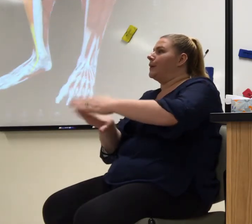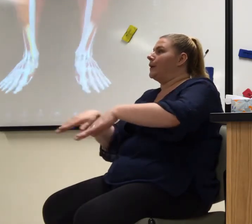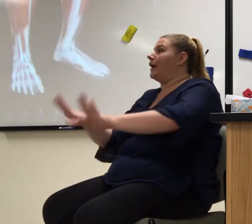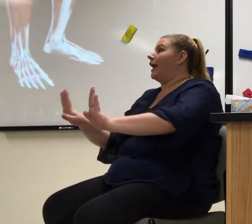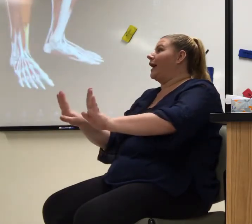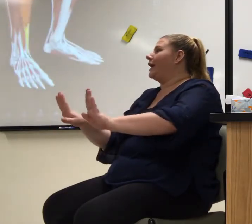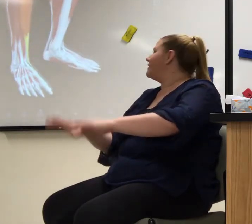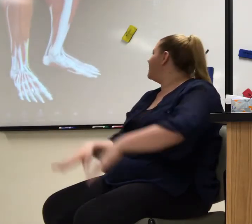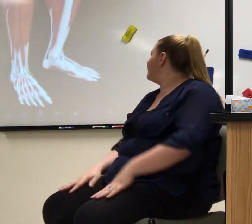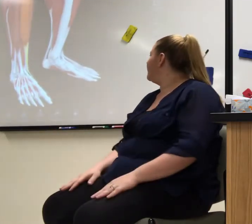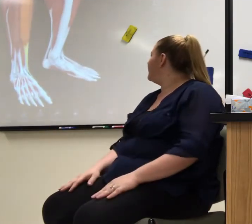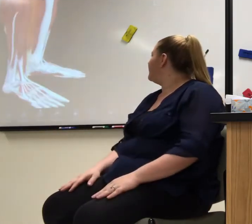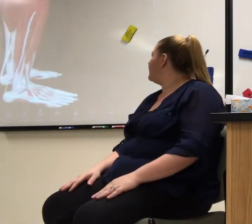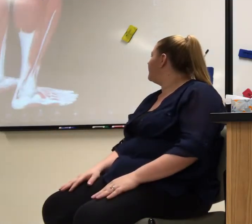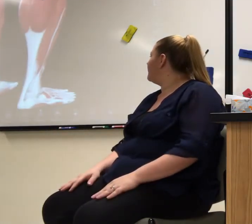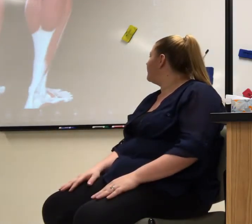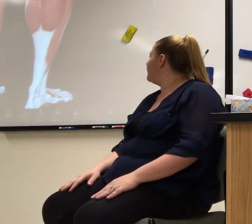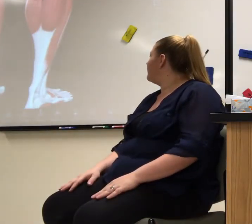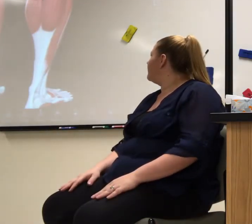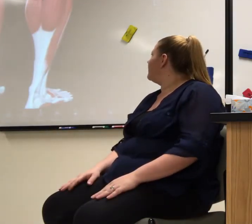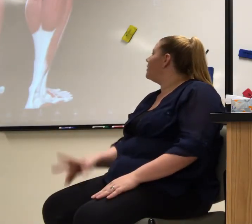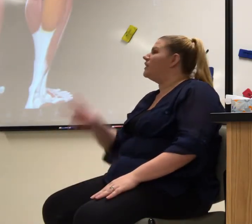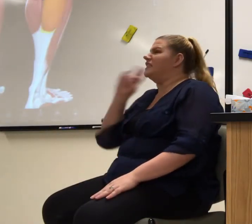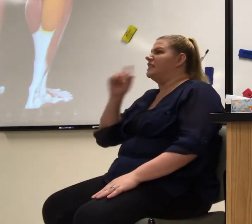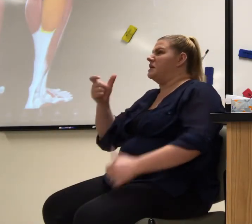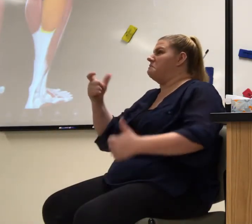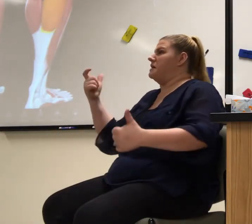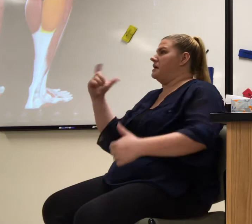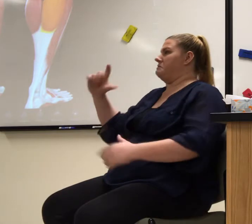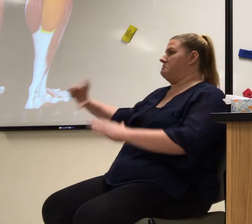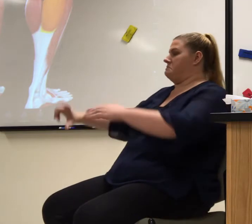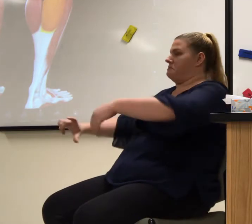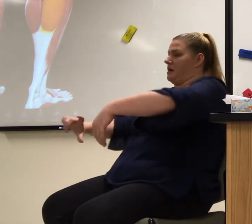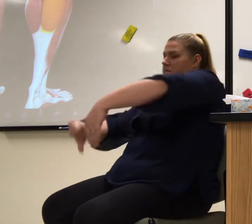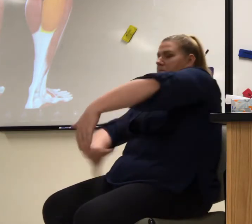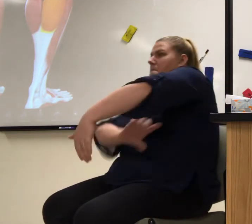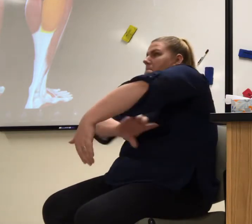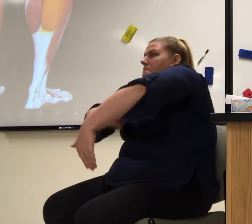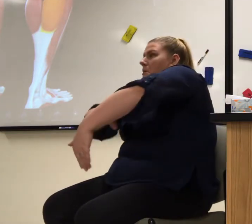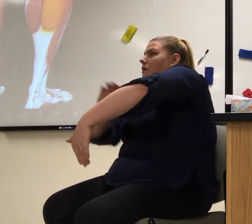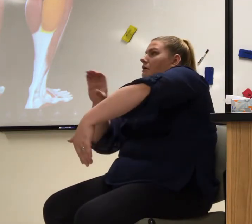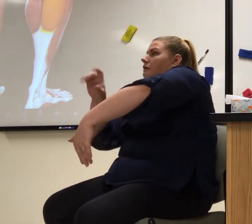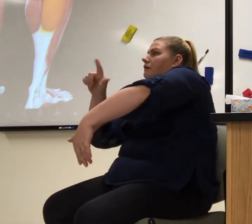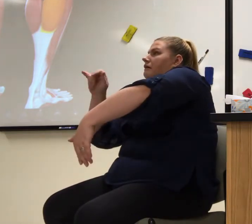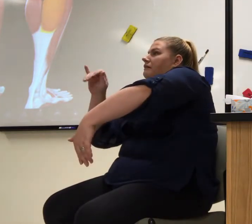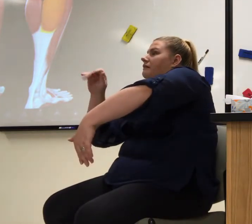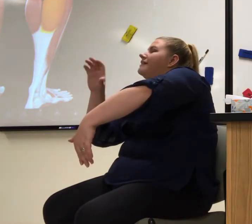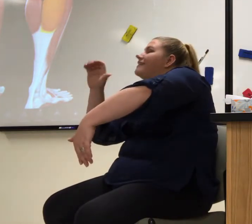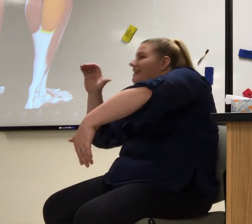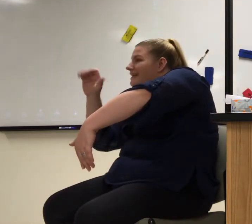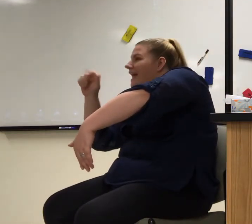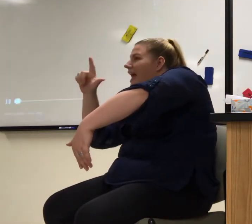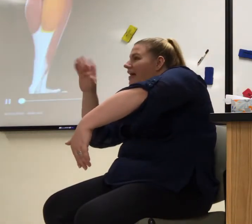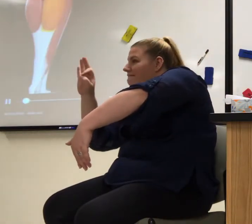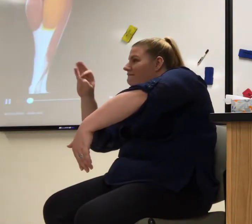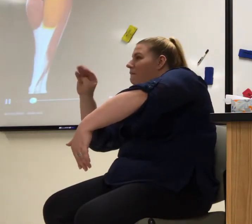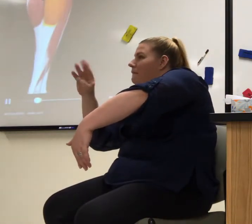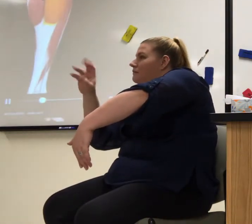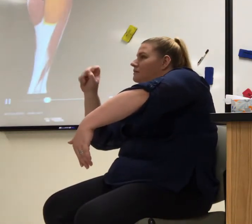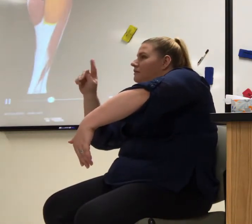I highlight a muscle on the back, like big old calf muscle, gastroc. That's a plantar flexor.